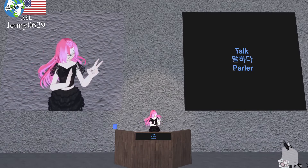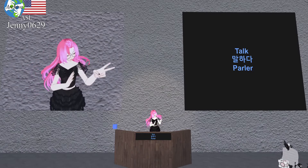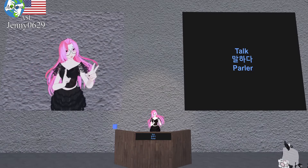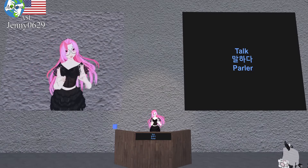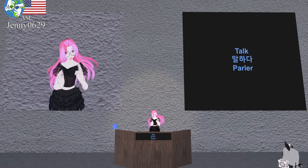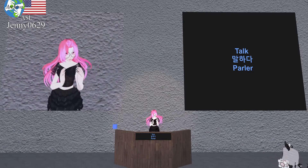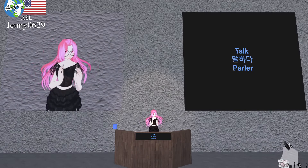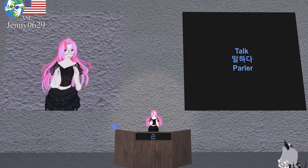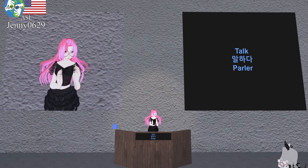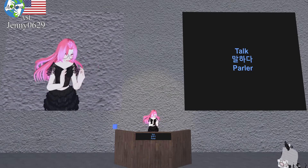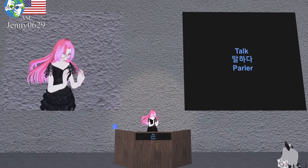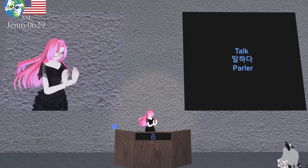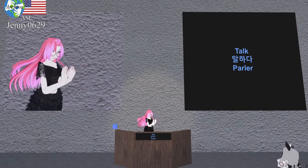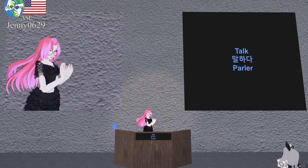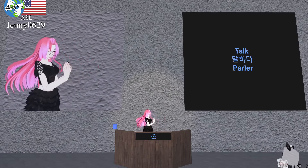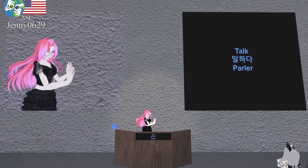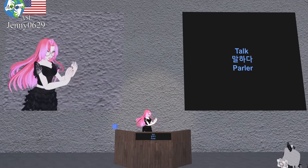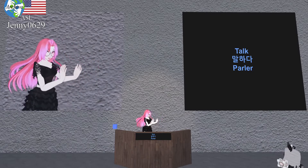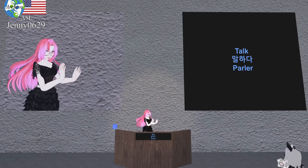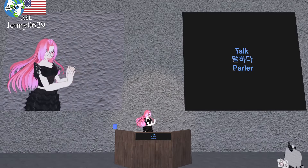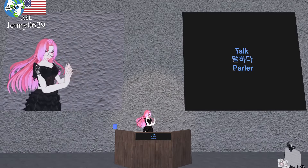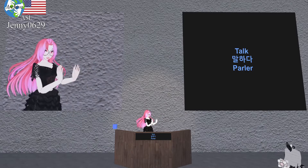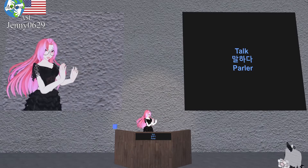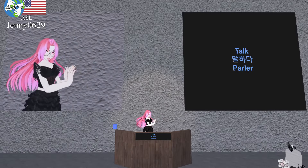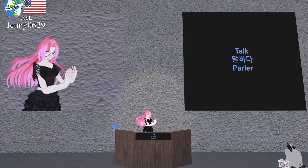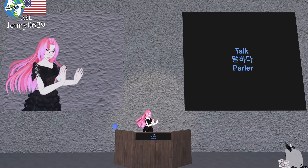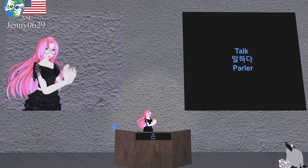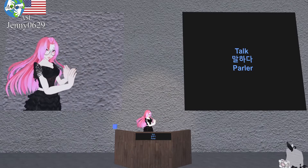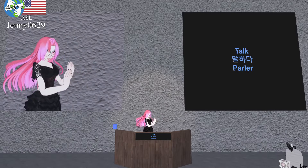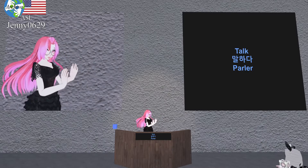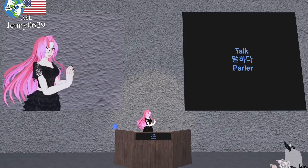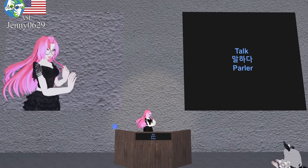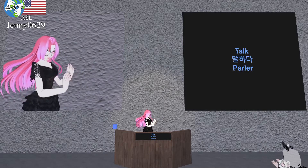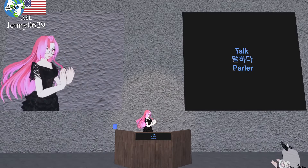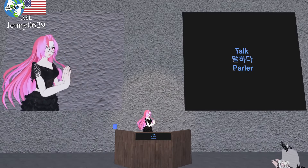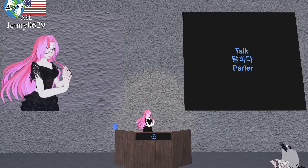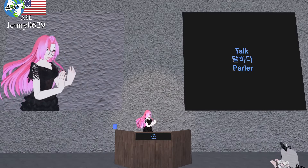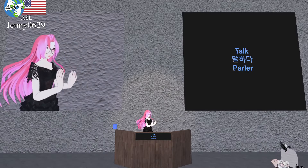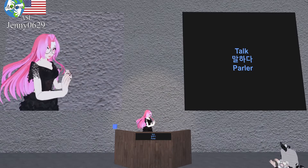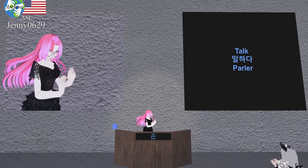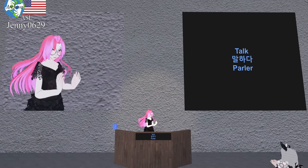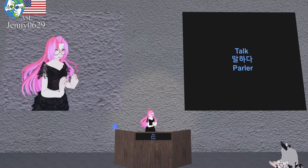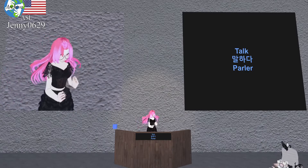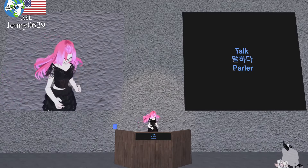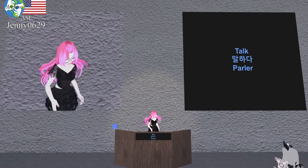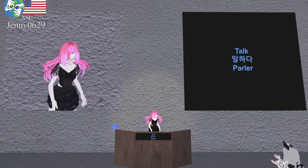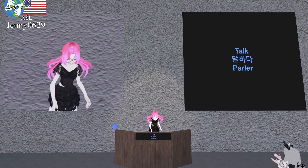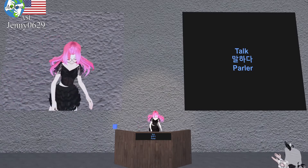that. That's communicate. Yeah. 2 C hands going back and forth, communicate.